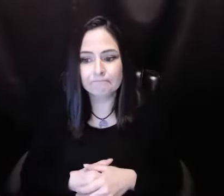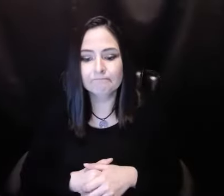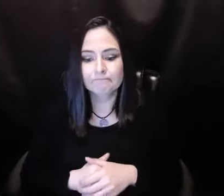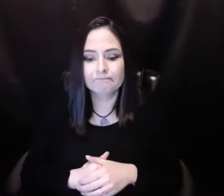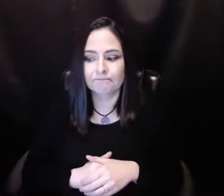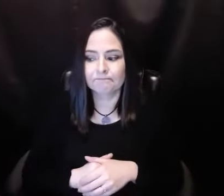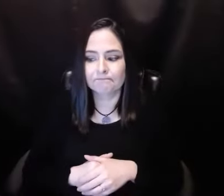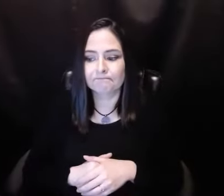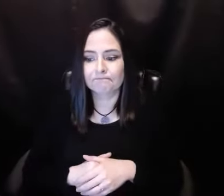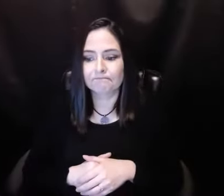spanked, and